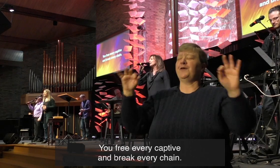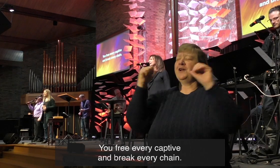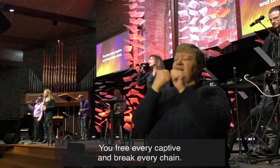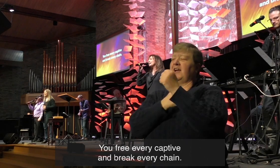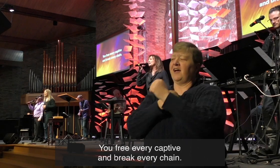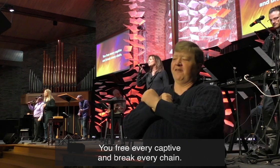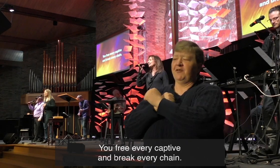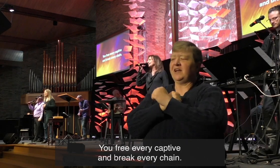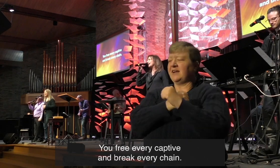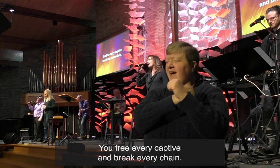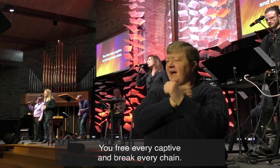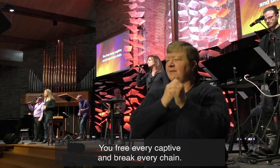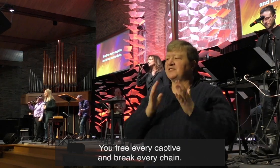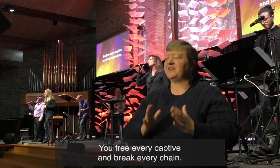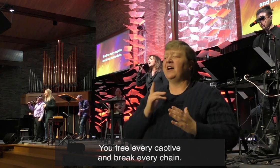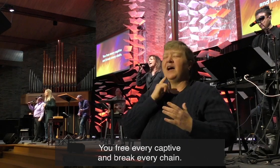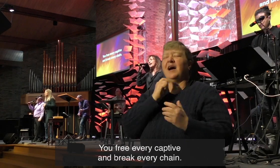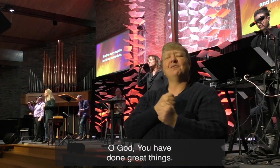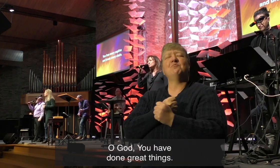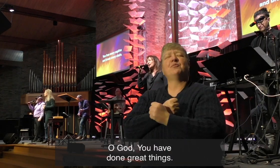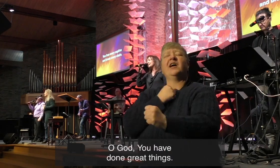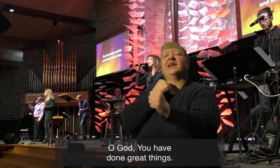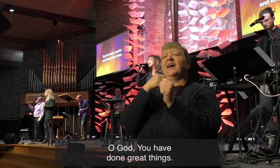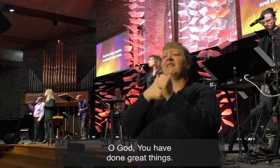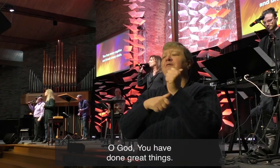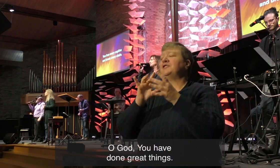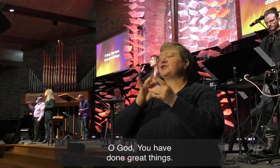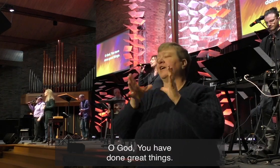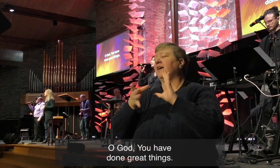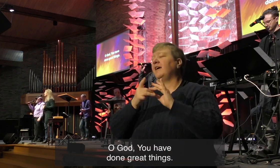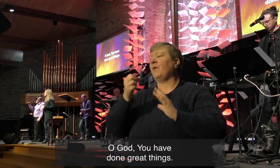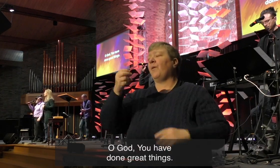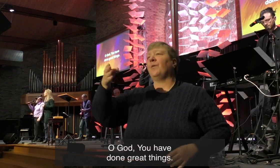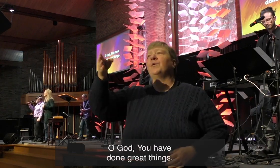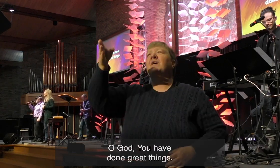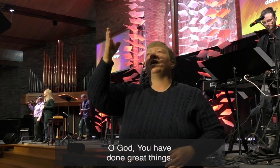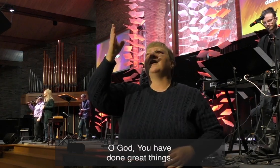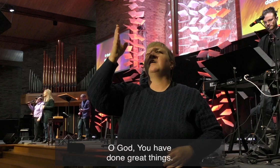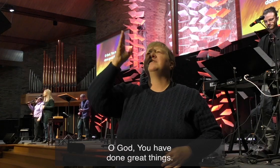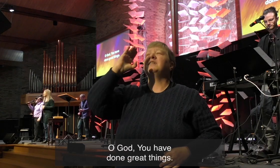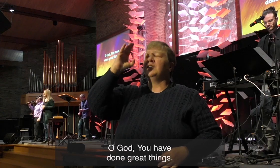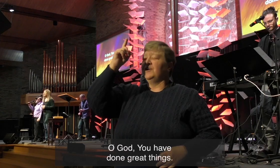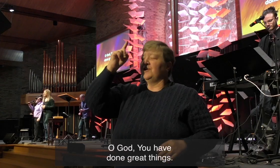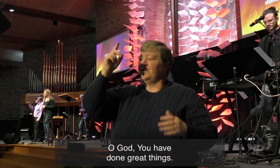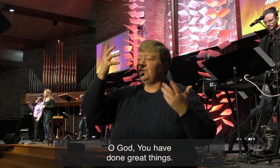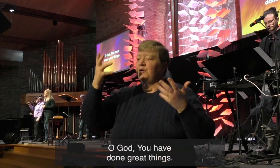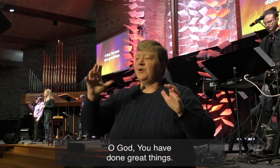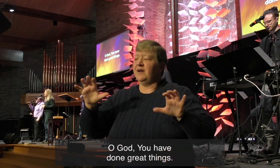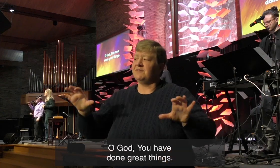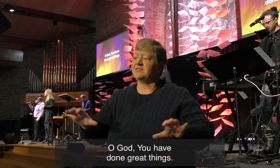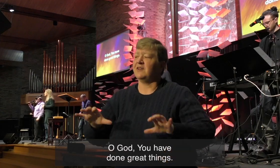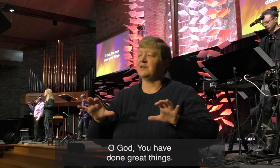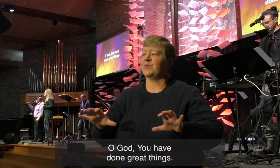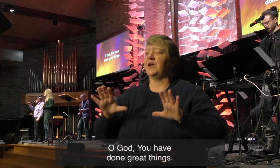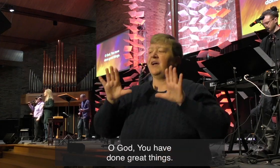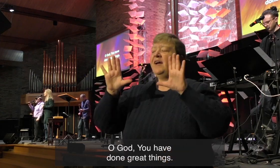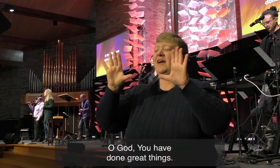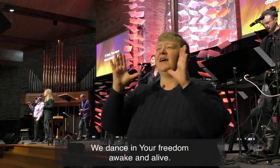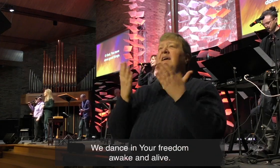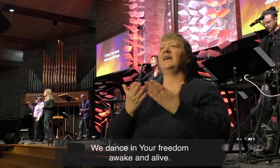You free every captive and break every chain. Oh God, you have